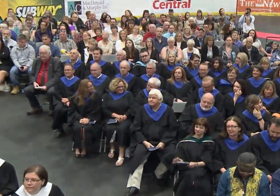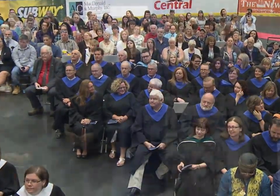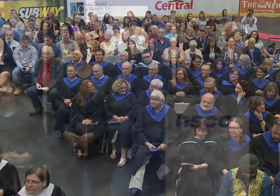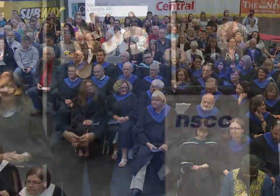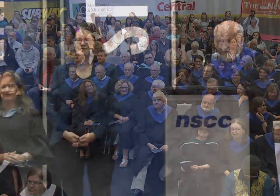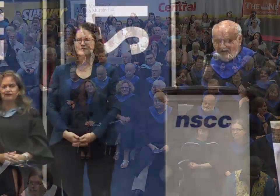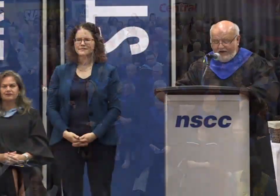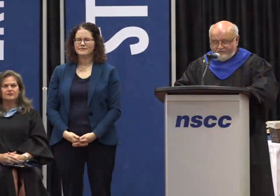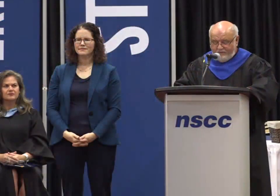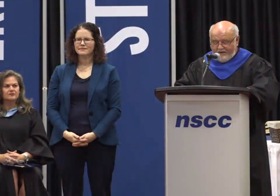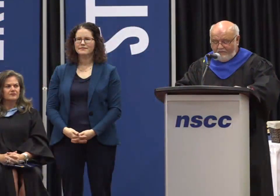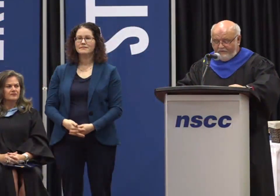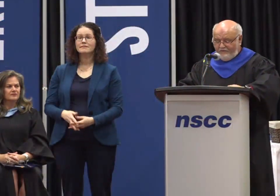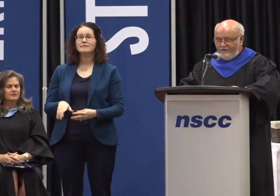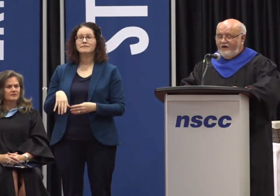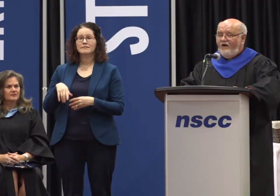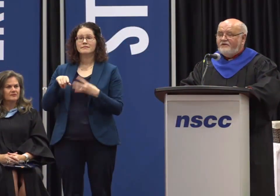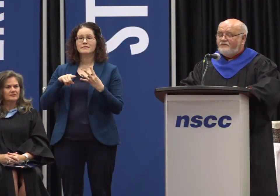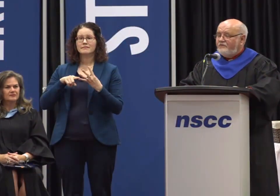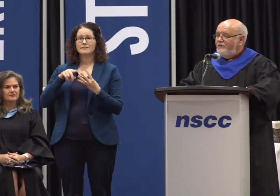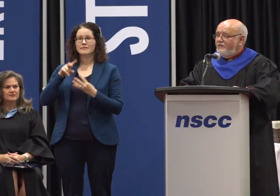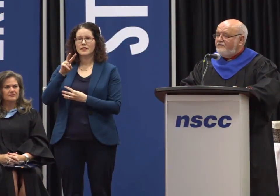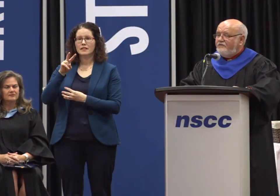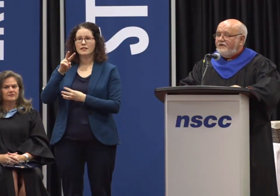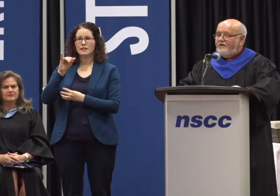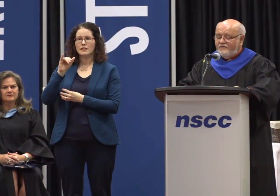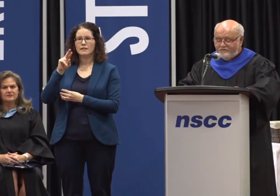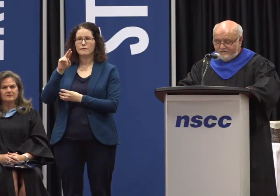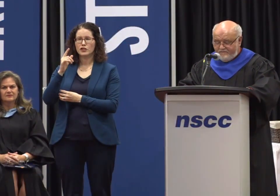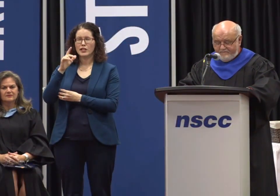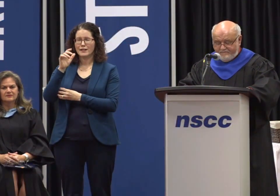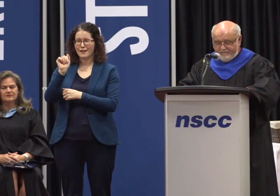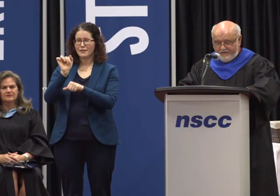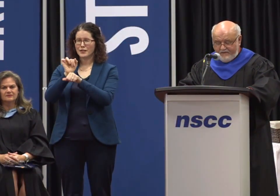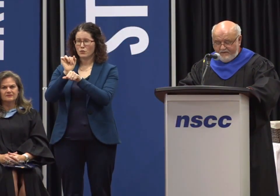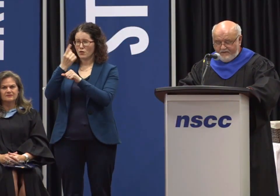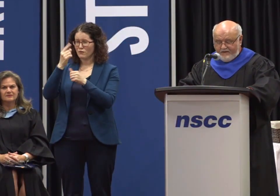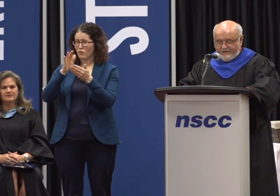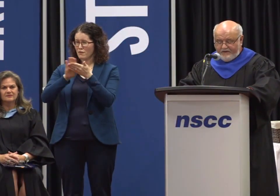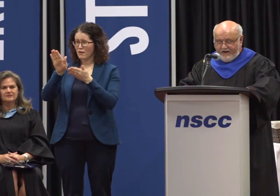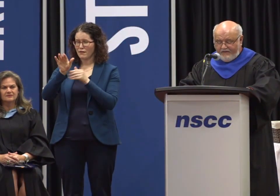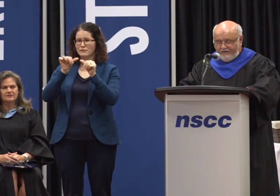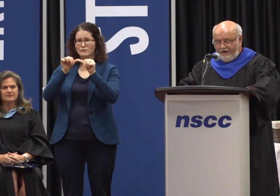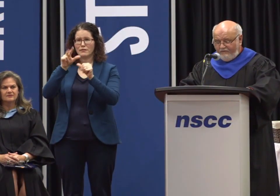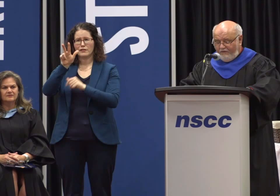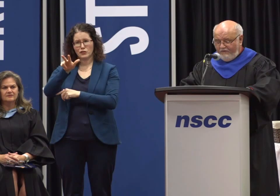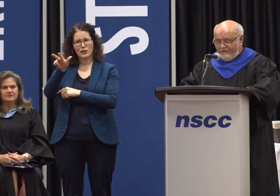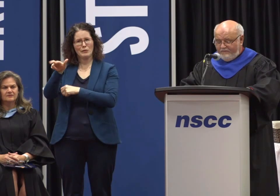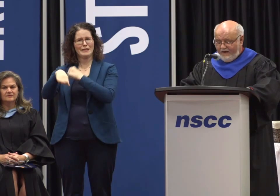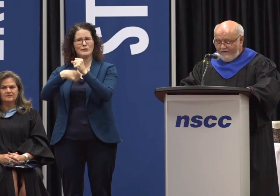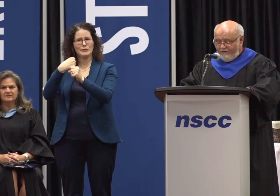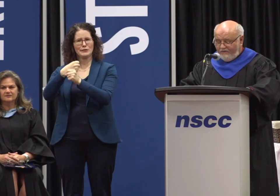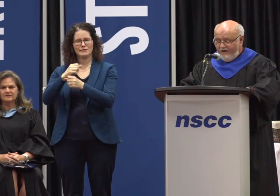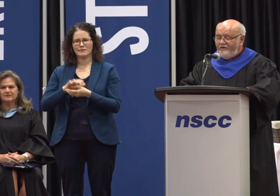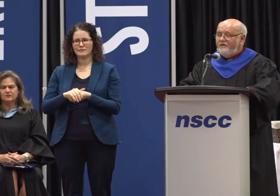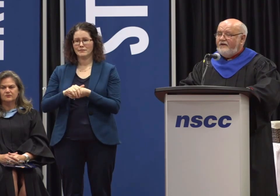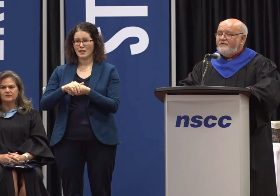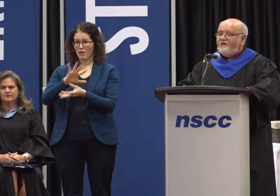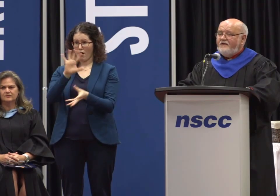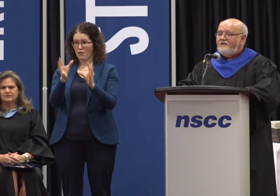Of note, Virginia had worked for the college for 43 years. Together, all 4 of them have